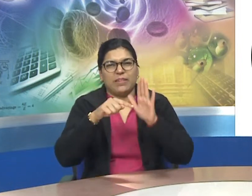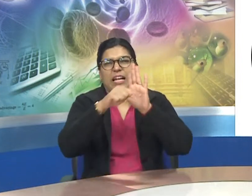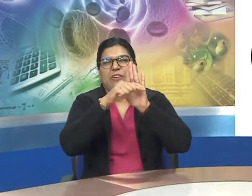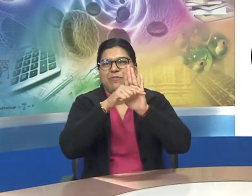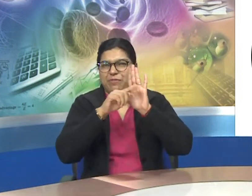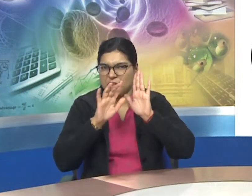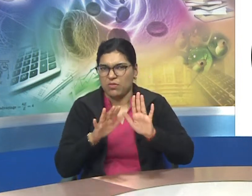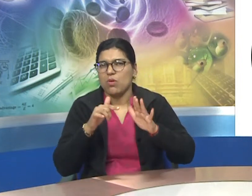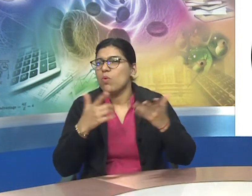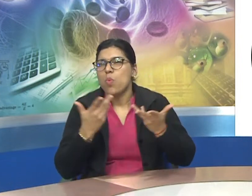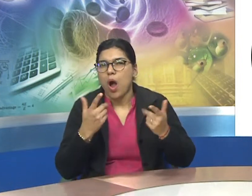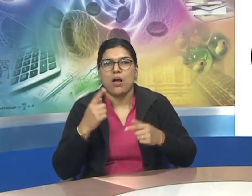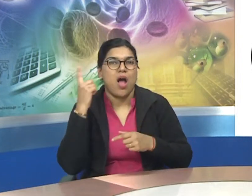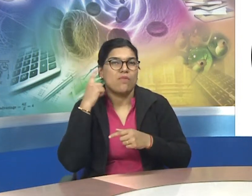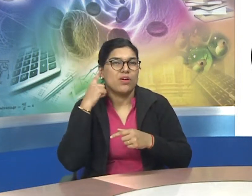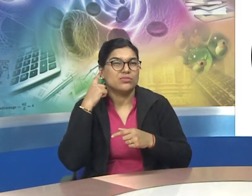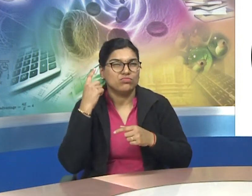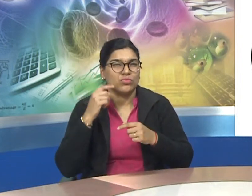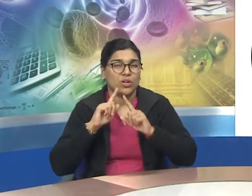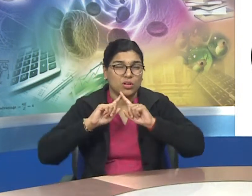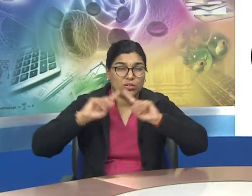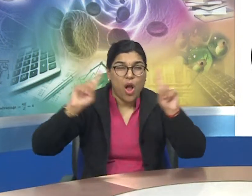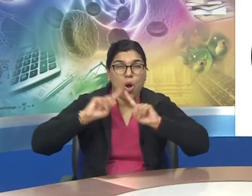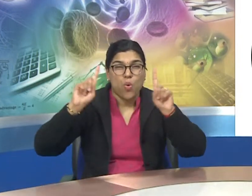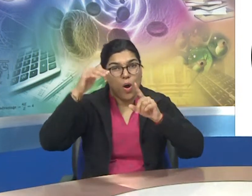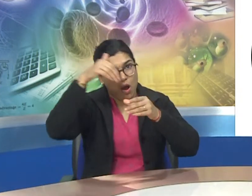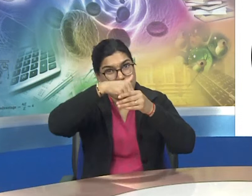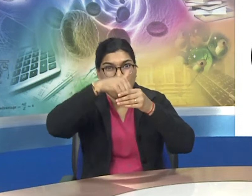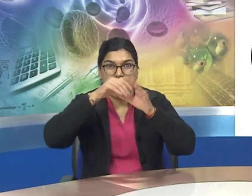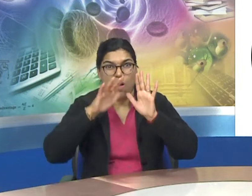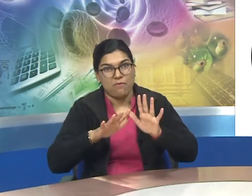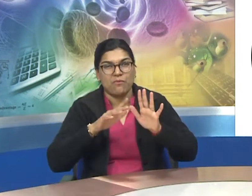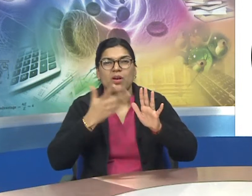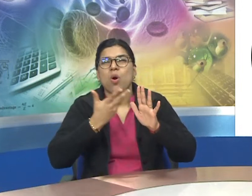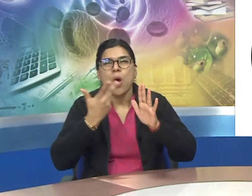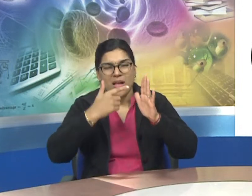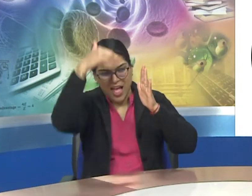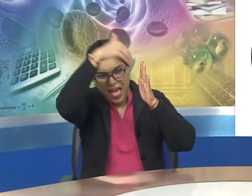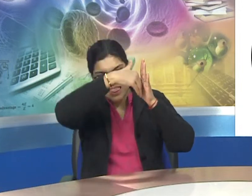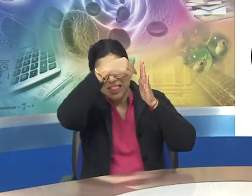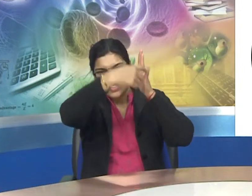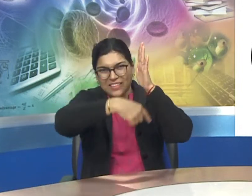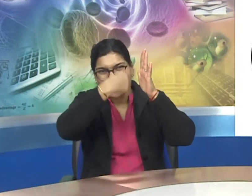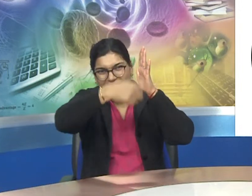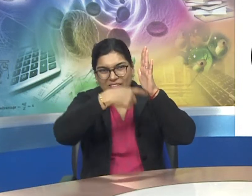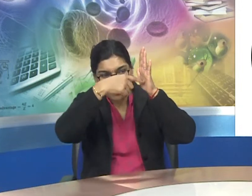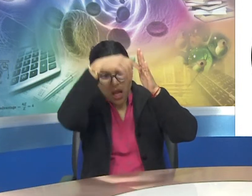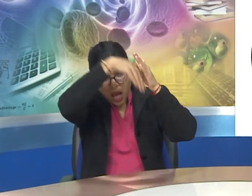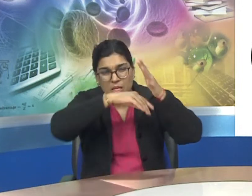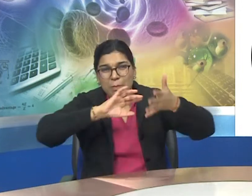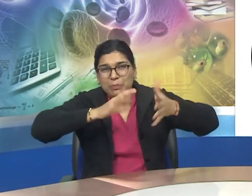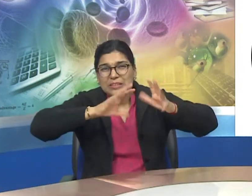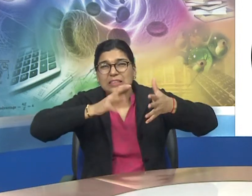And some have voiced concern over the noise produced by rotor